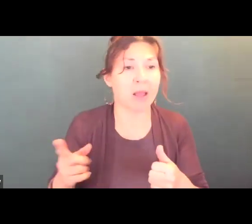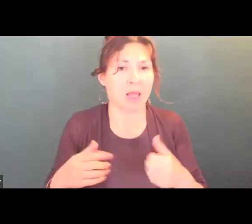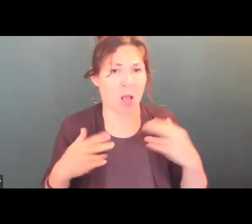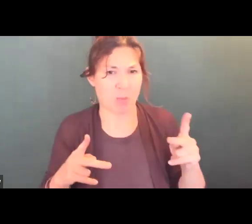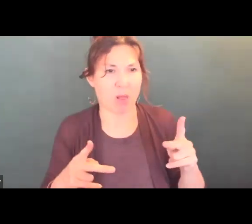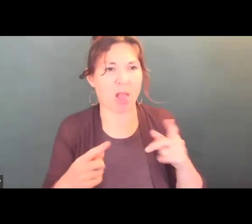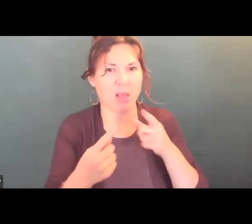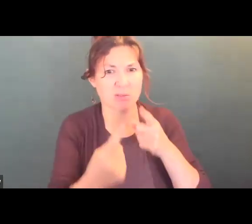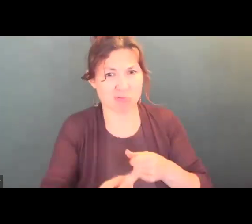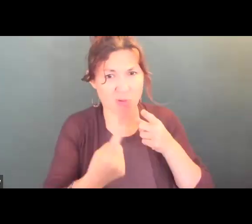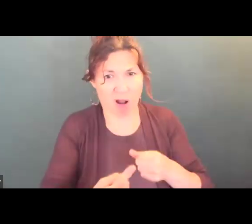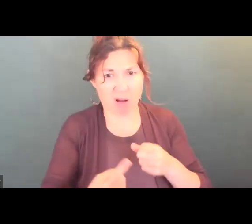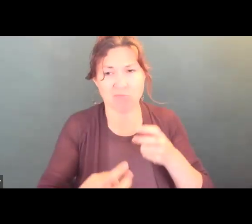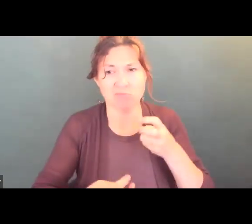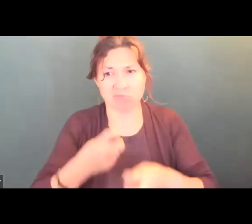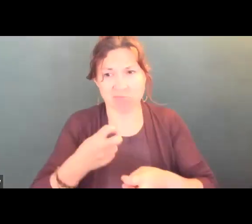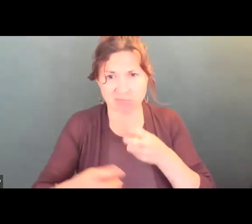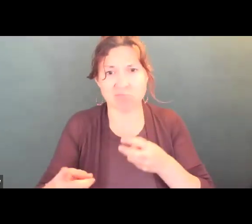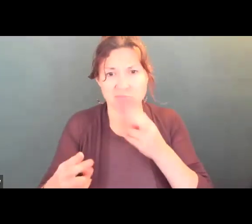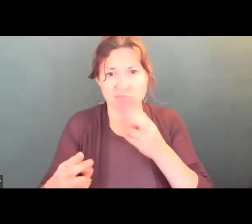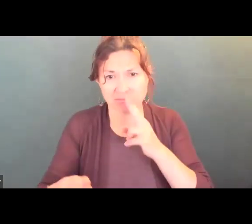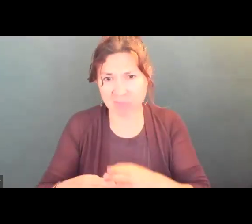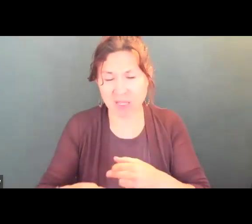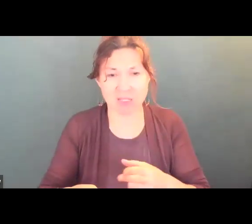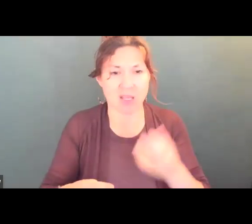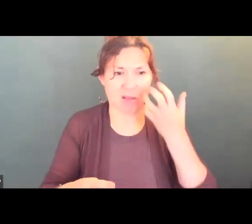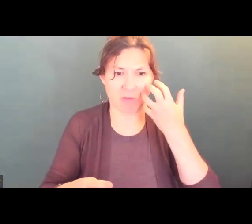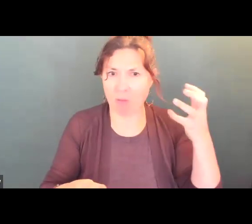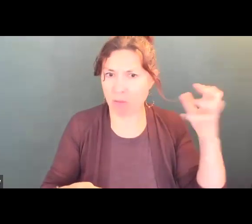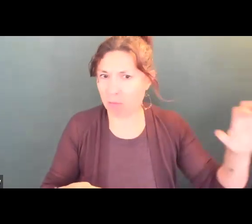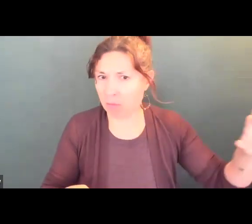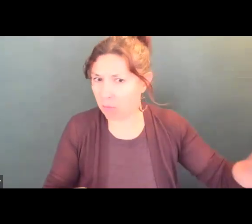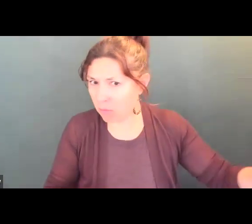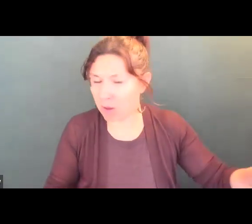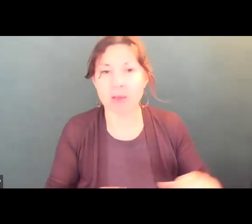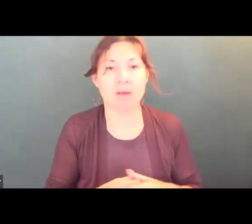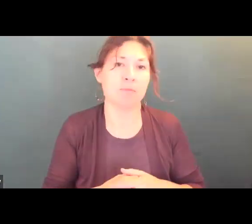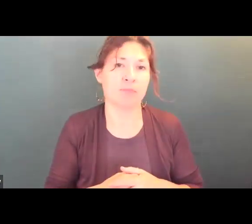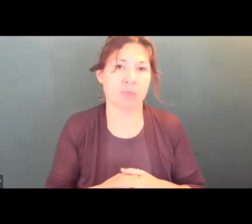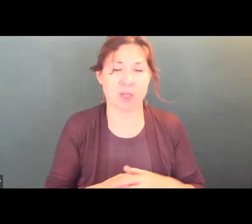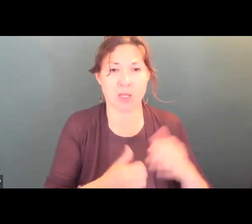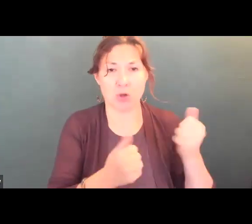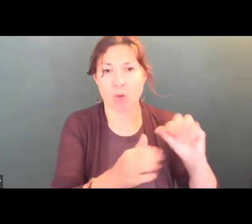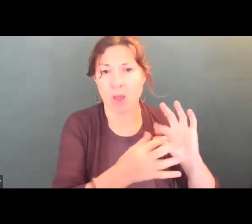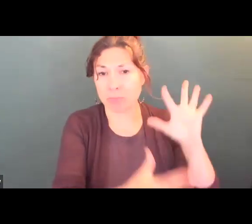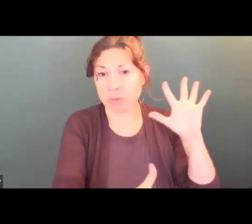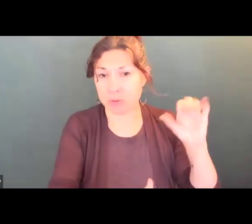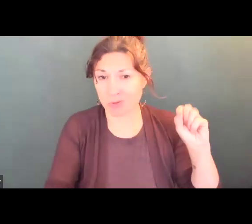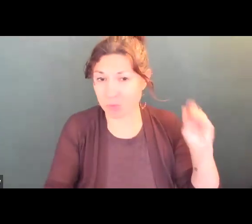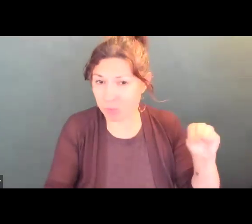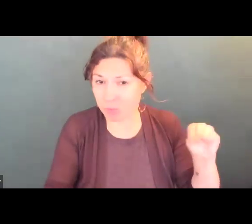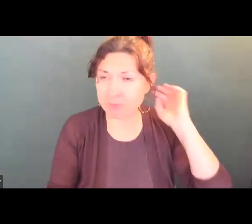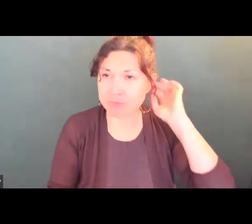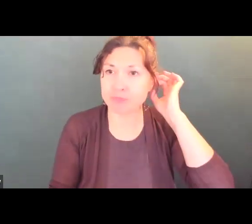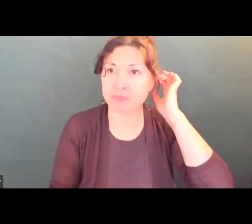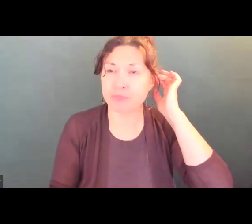they're having separating from their phones and social media. They have also